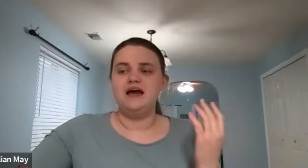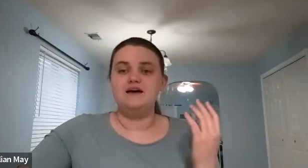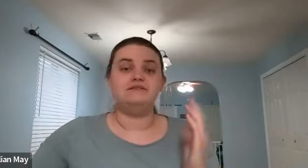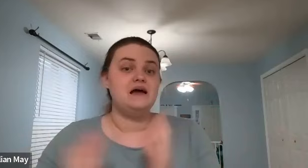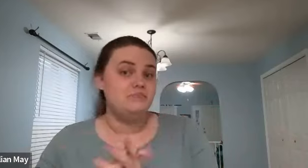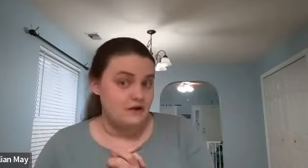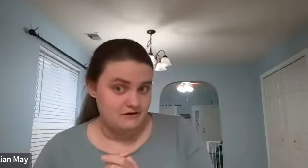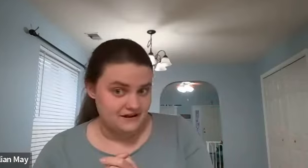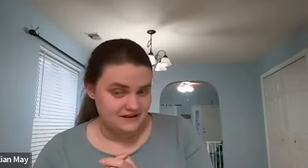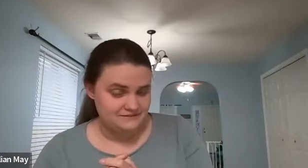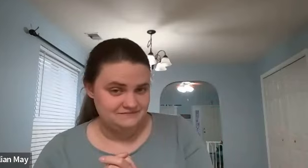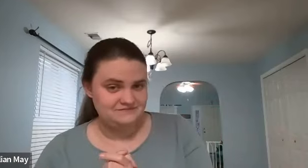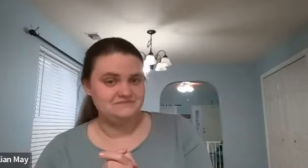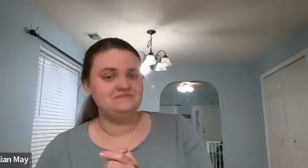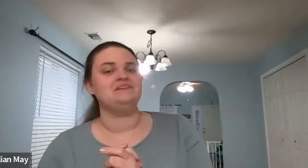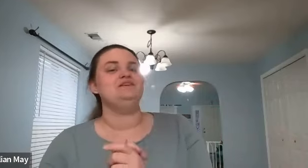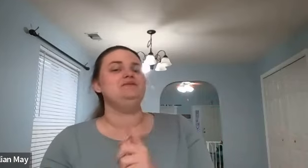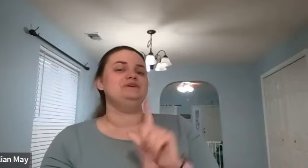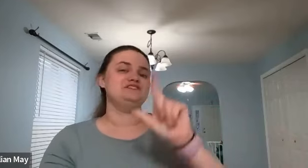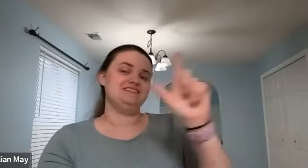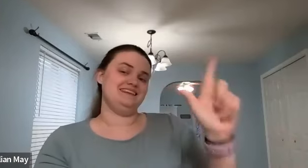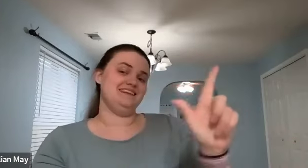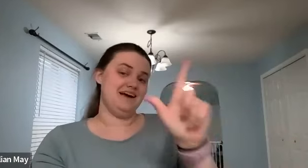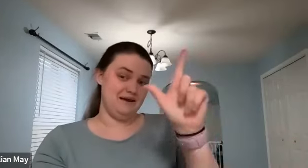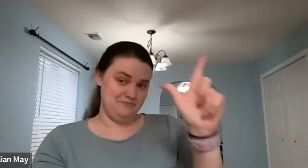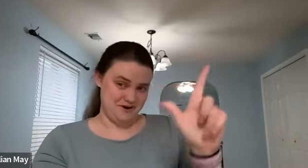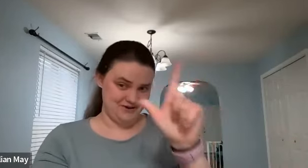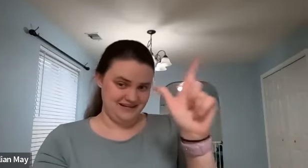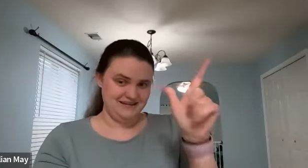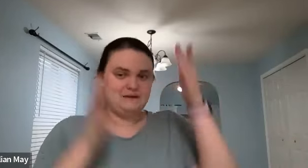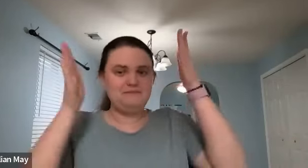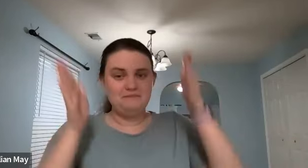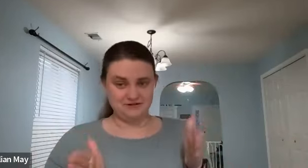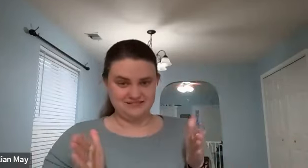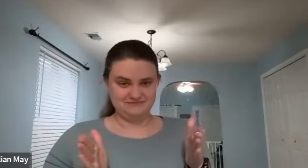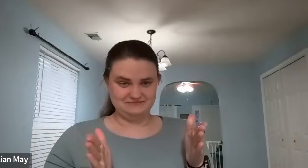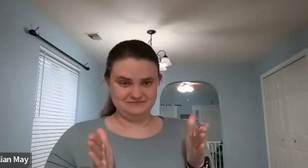have librarian, which is then library person.